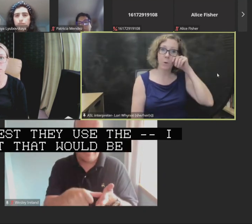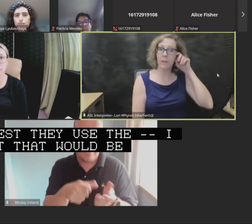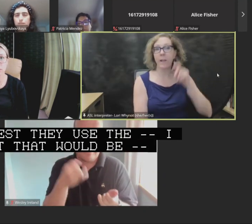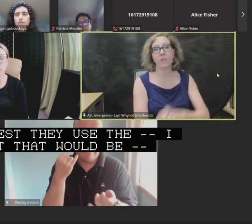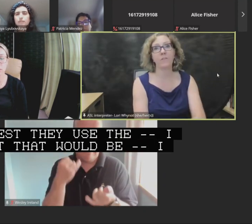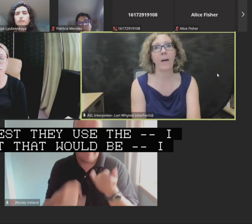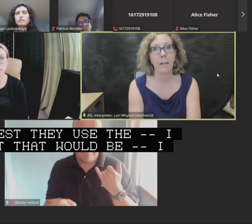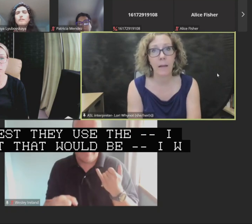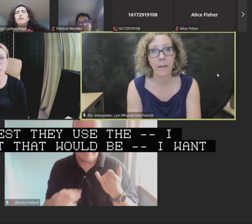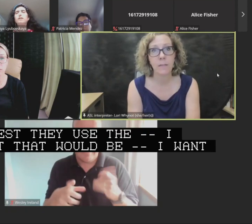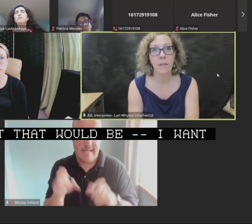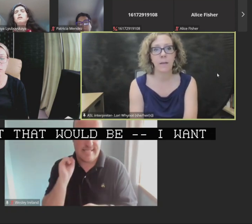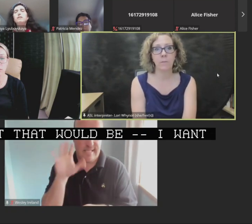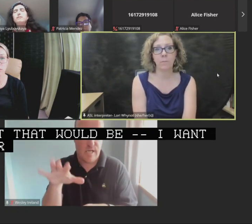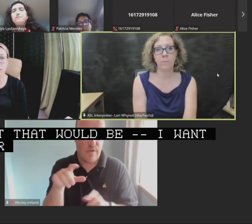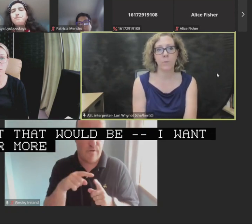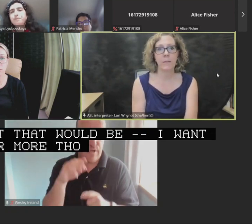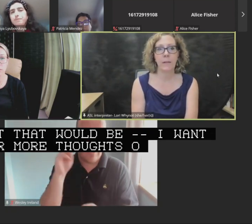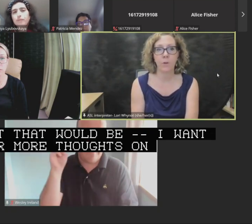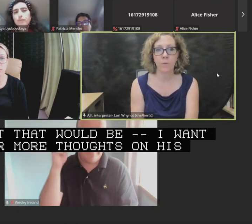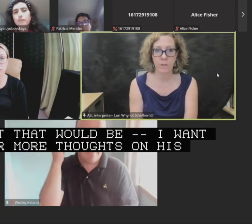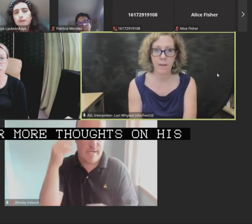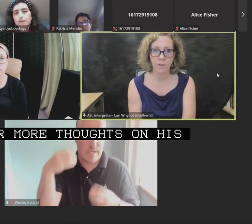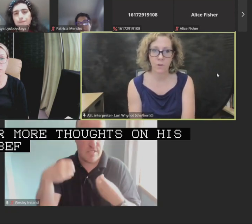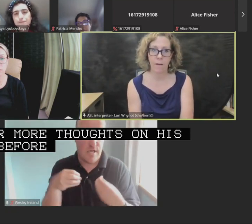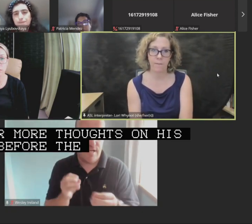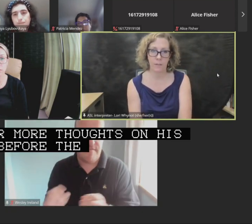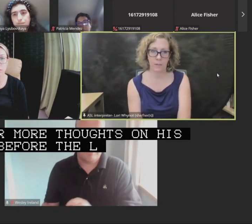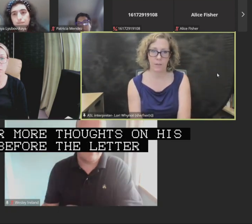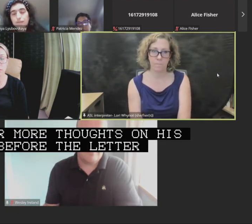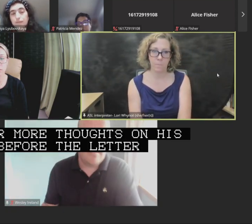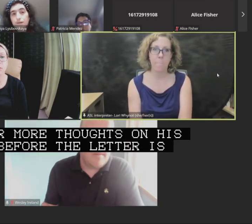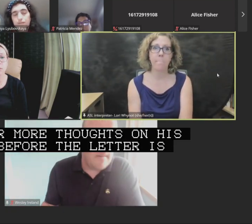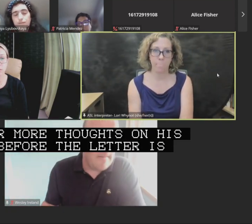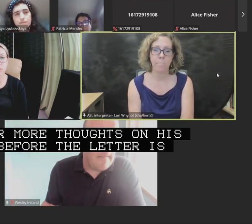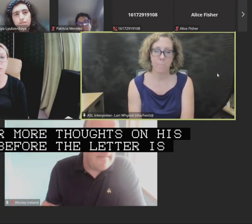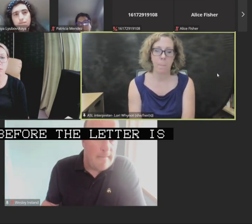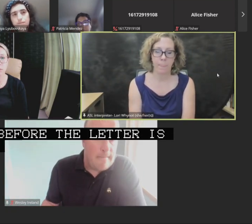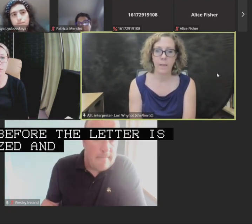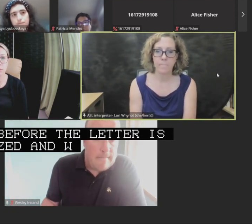issue before the letter is finalized and we send it over to the mayor's office.